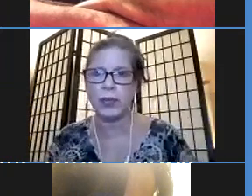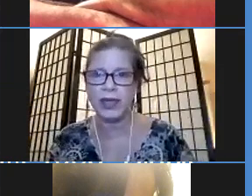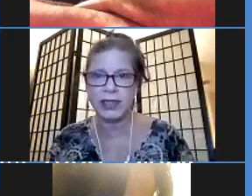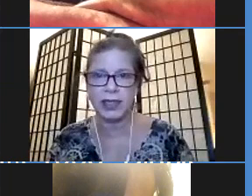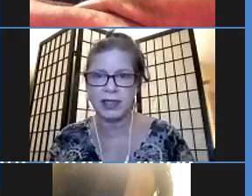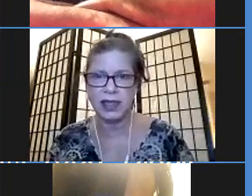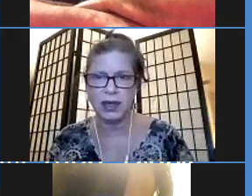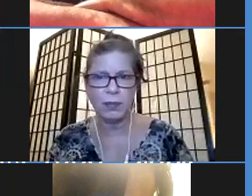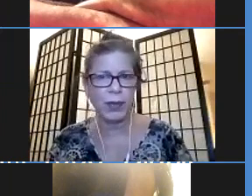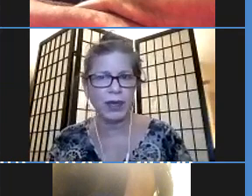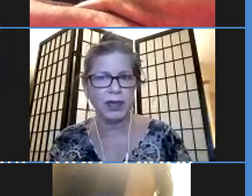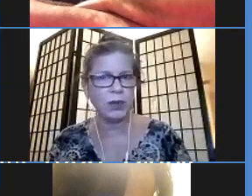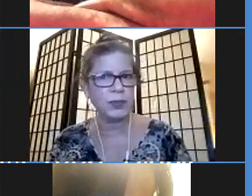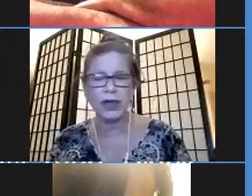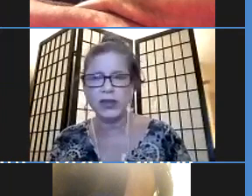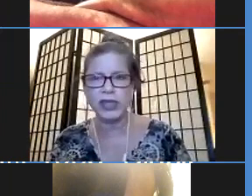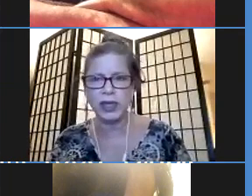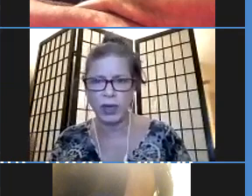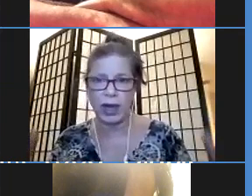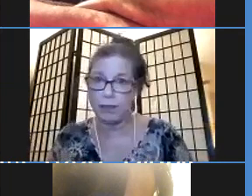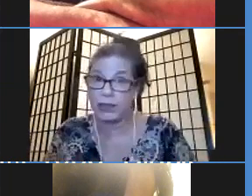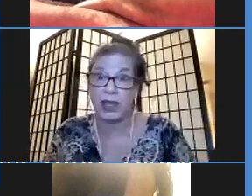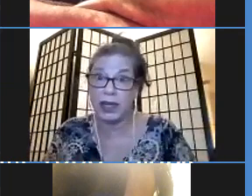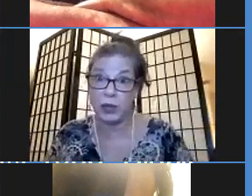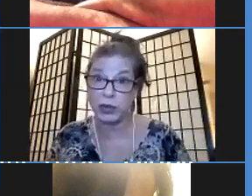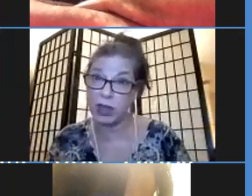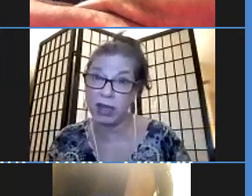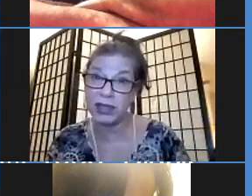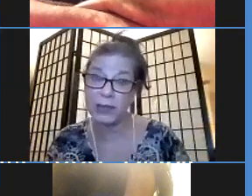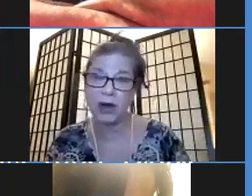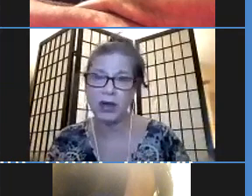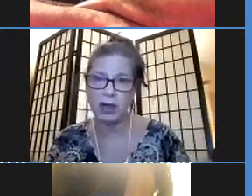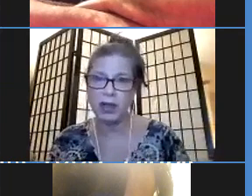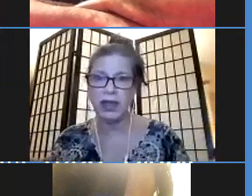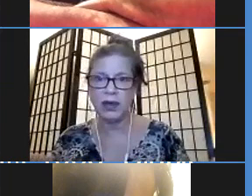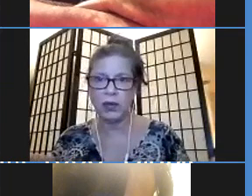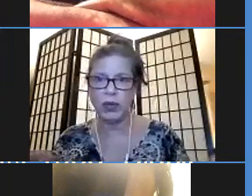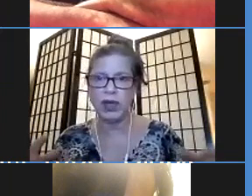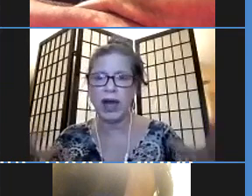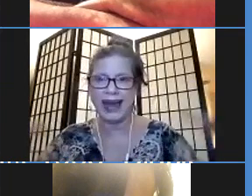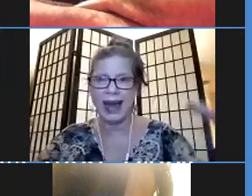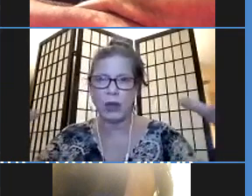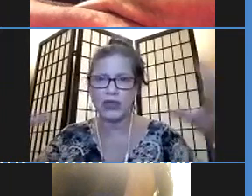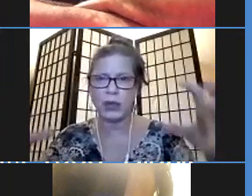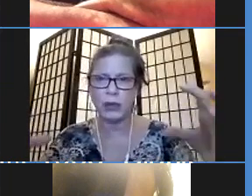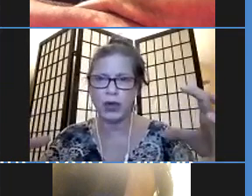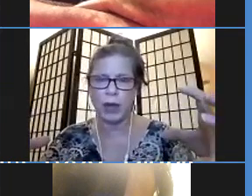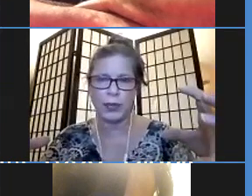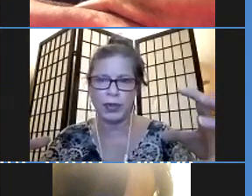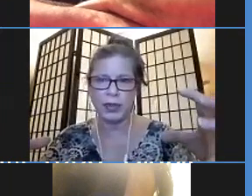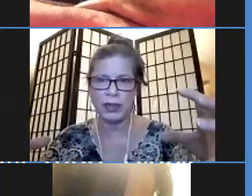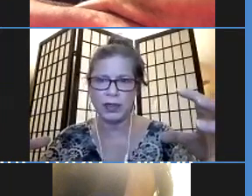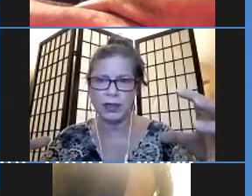other places, but it was my understanding when I studied, which was a long time ago, that we got ours from